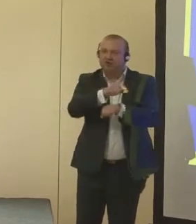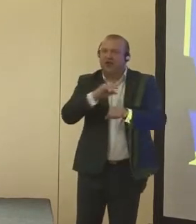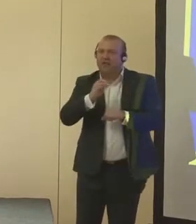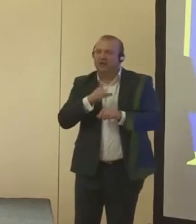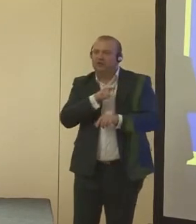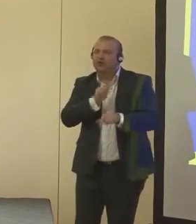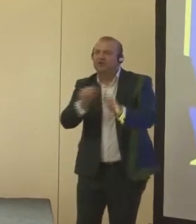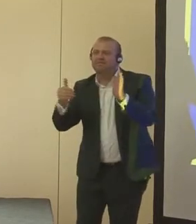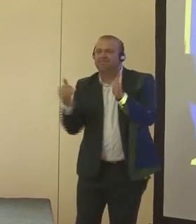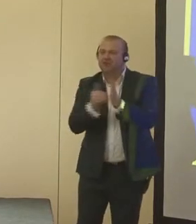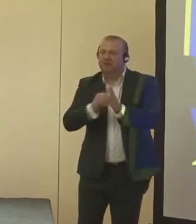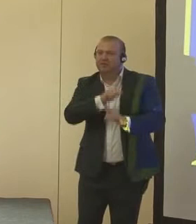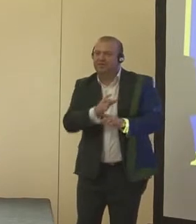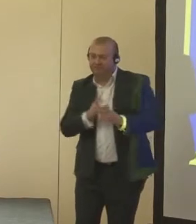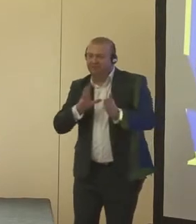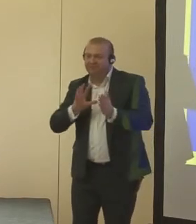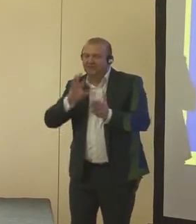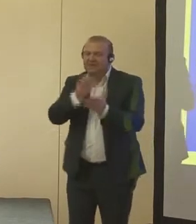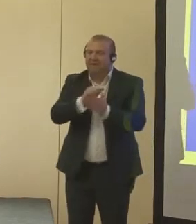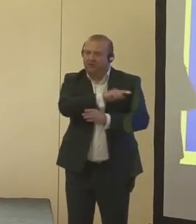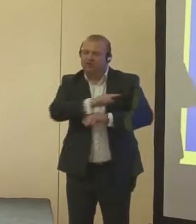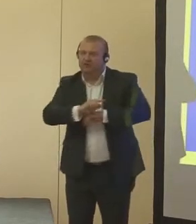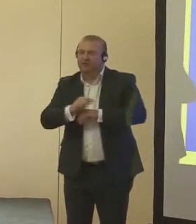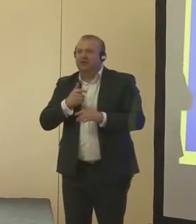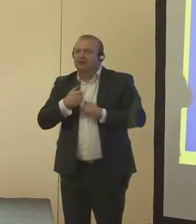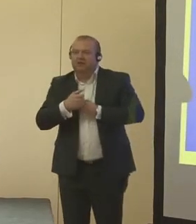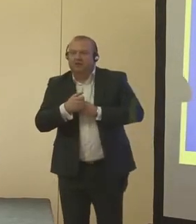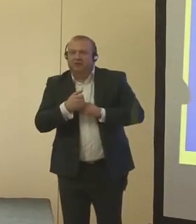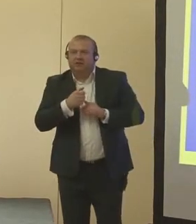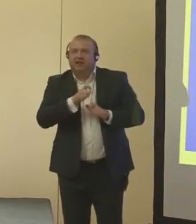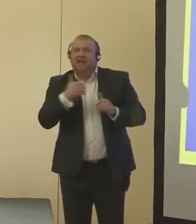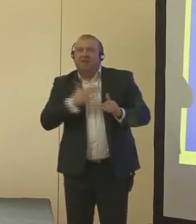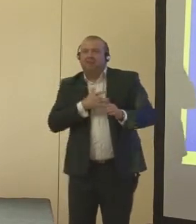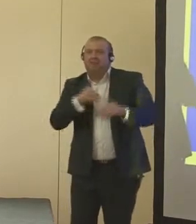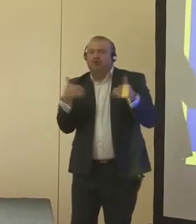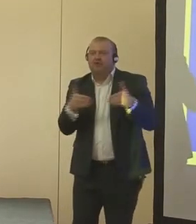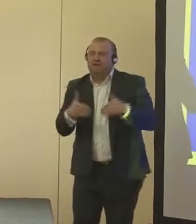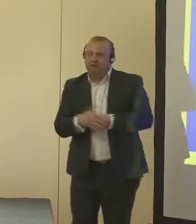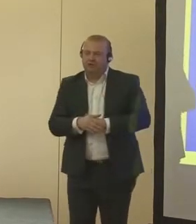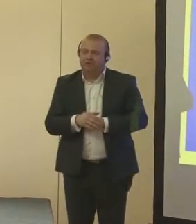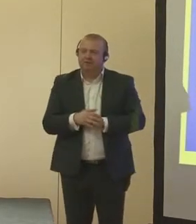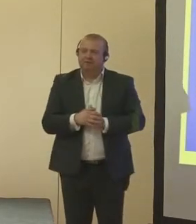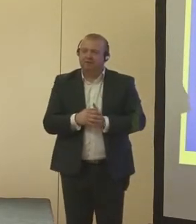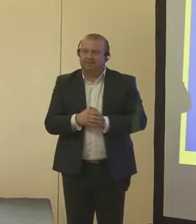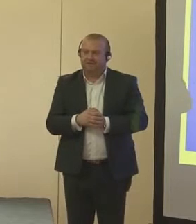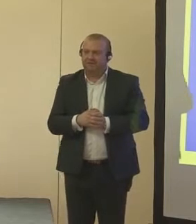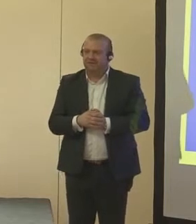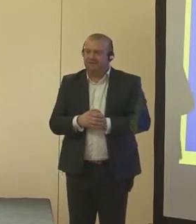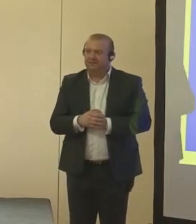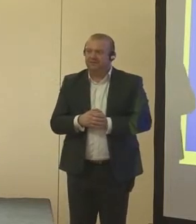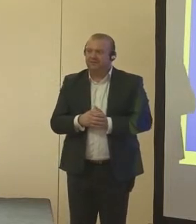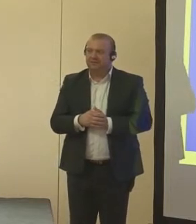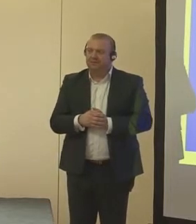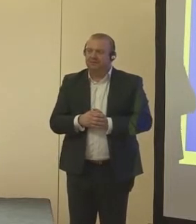what resources, especially existing resources, do we have, and where are they? Where can we access those to